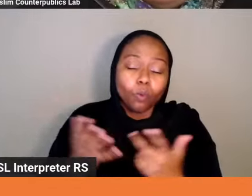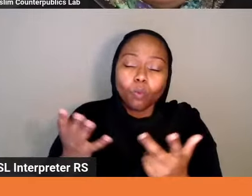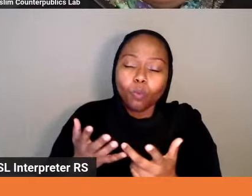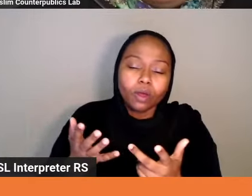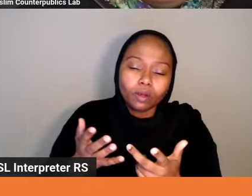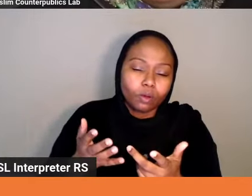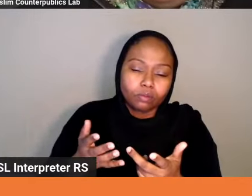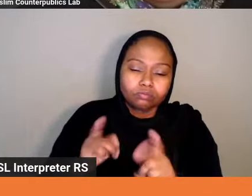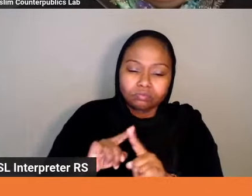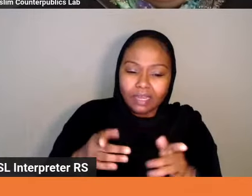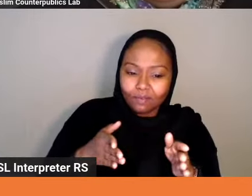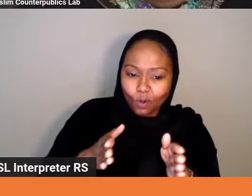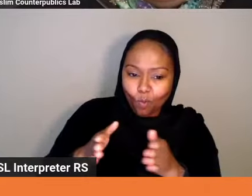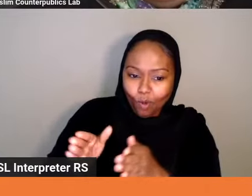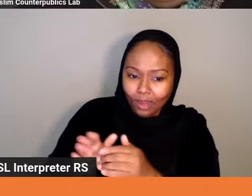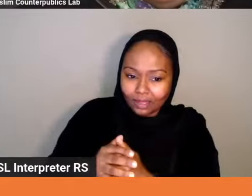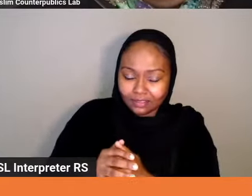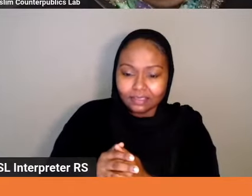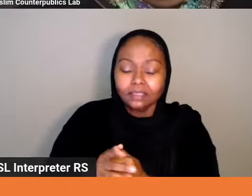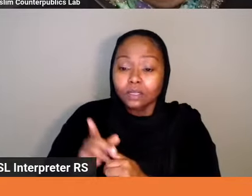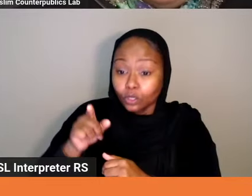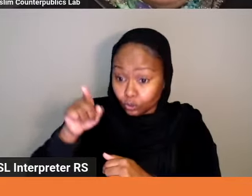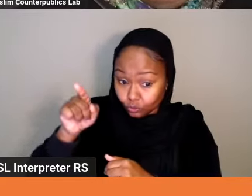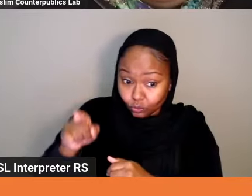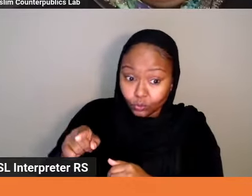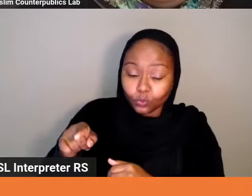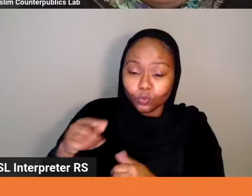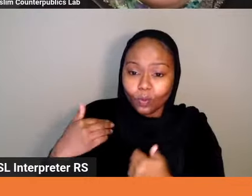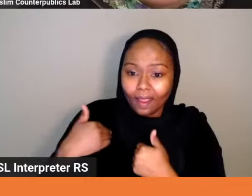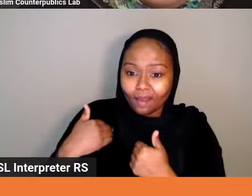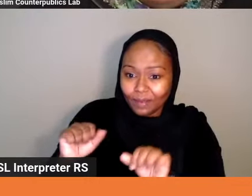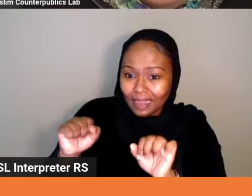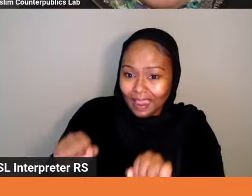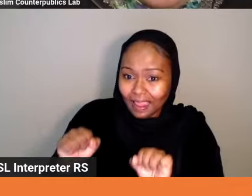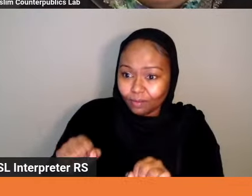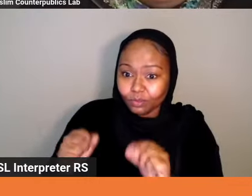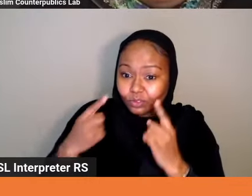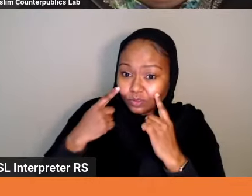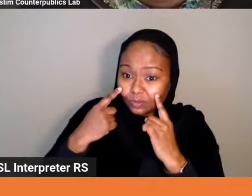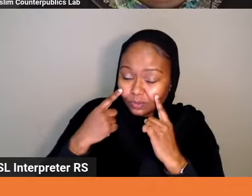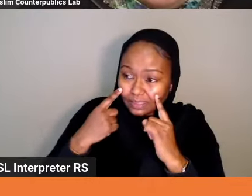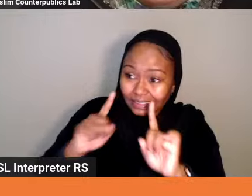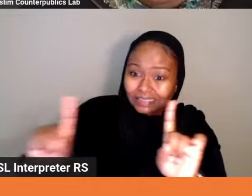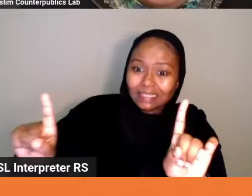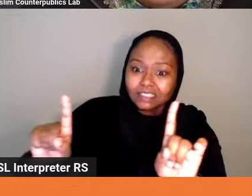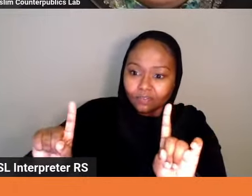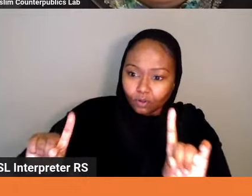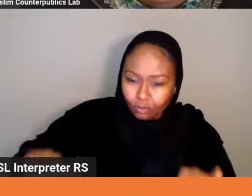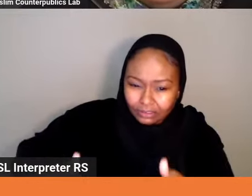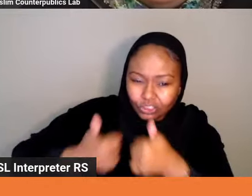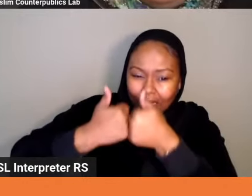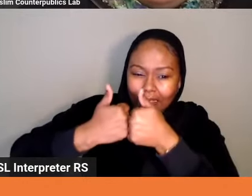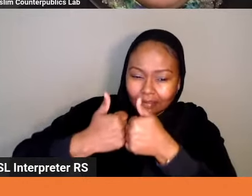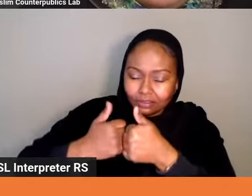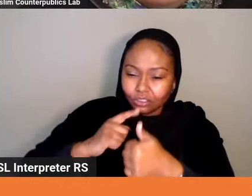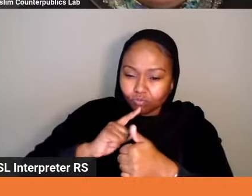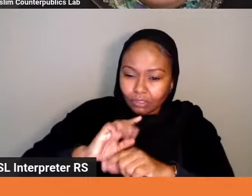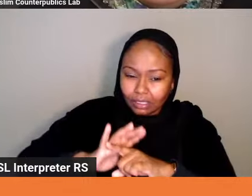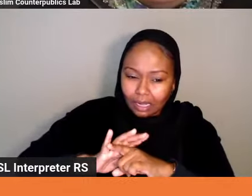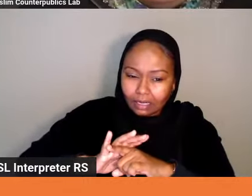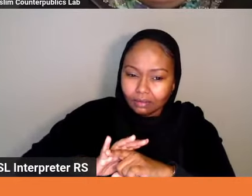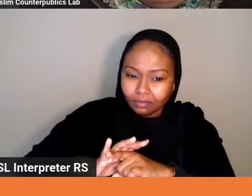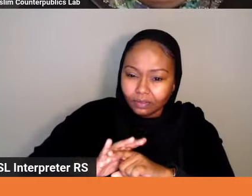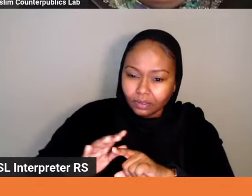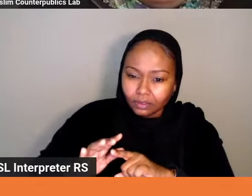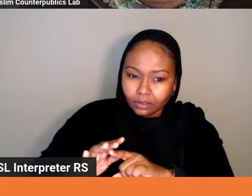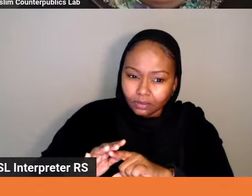in which you have been able to successfully challenge and push back against the